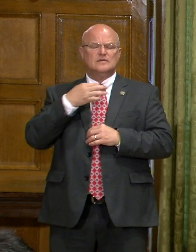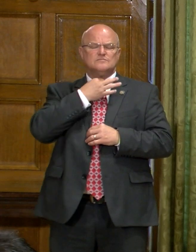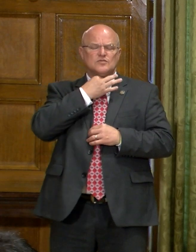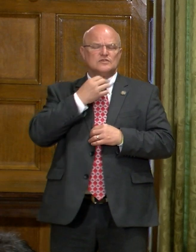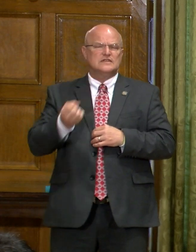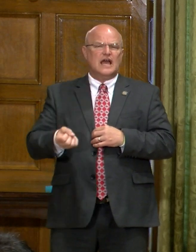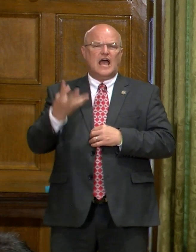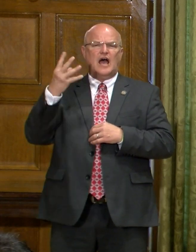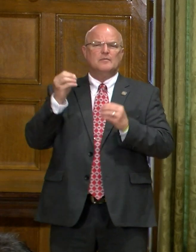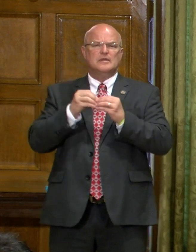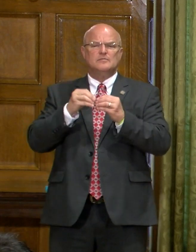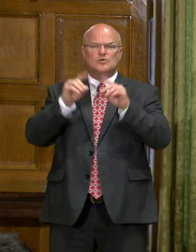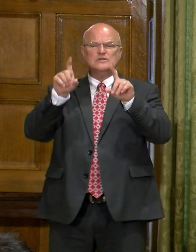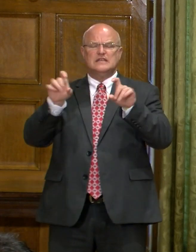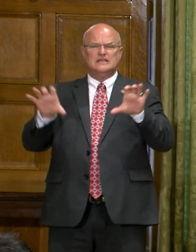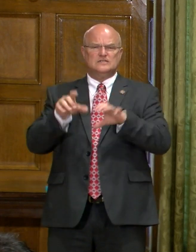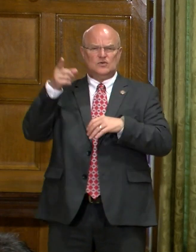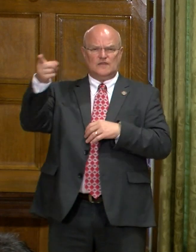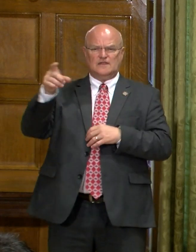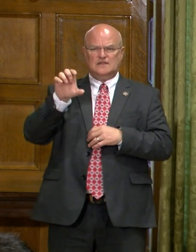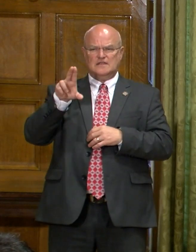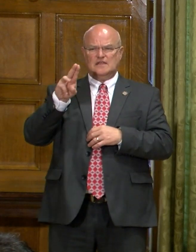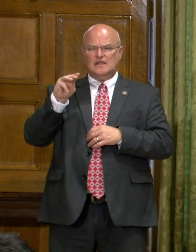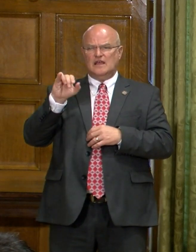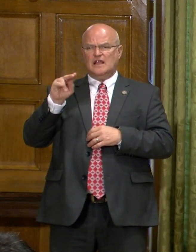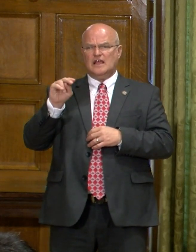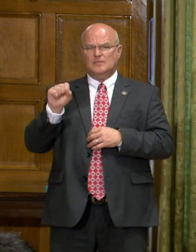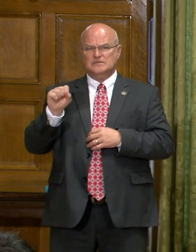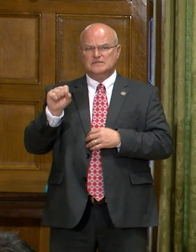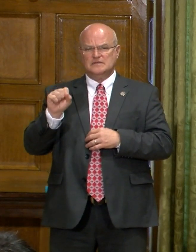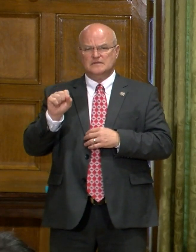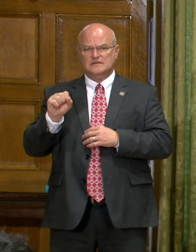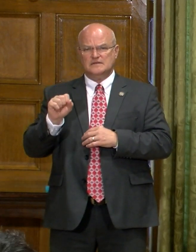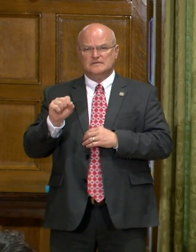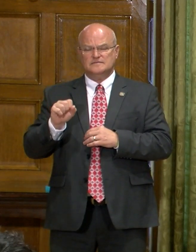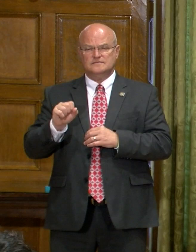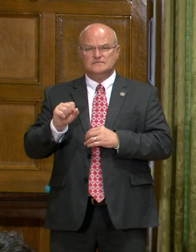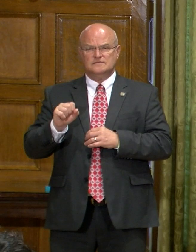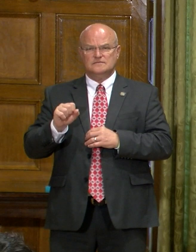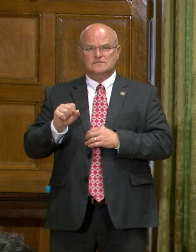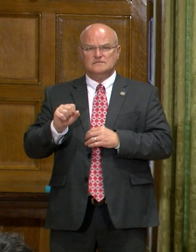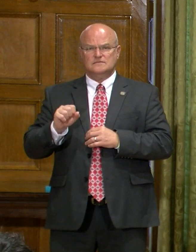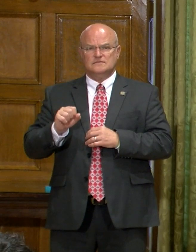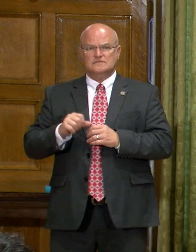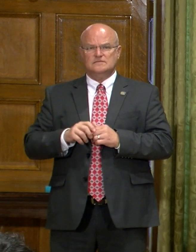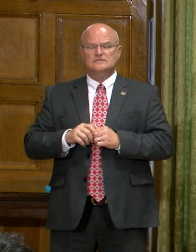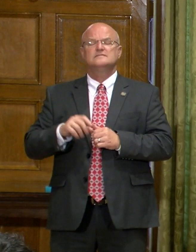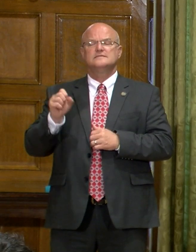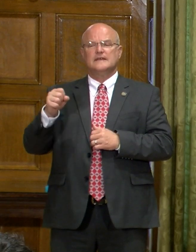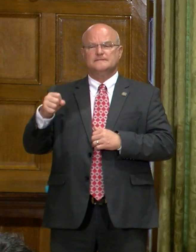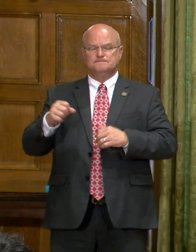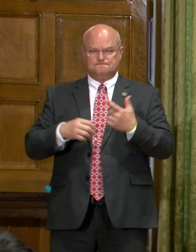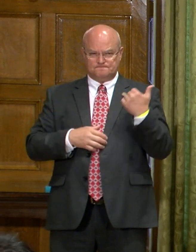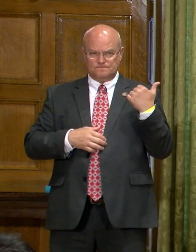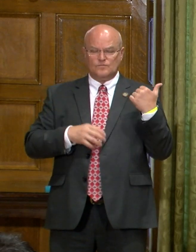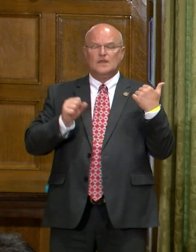how many more tests are you conducting at Cummins? How many more tests to be conducted?